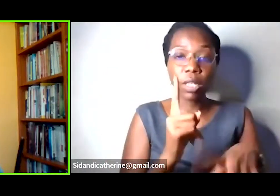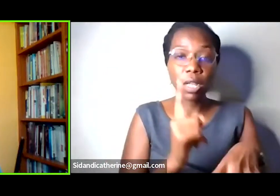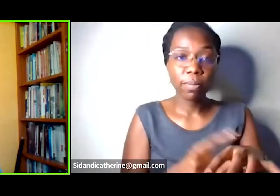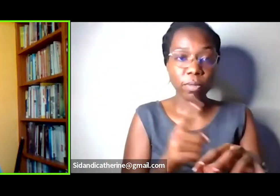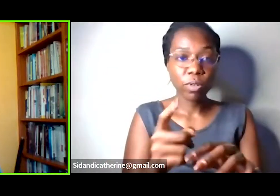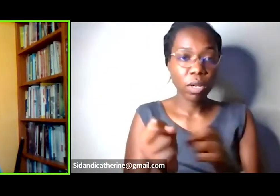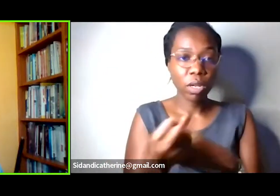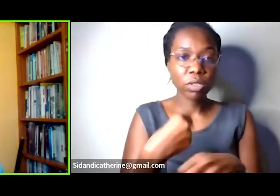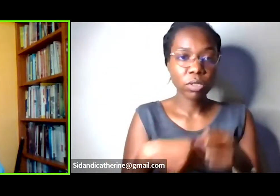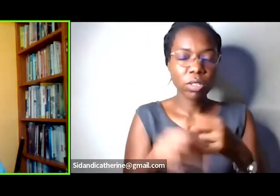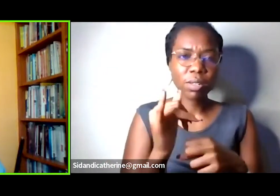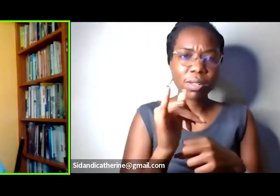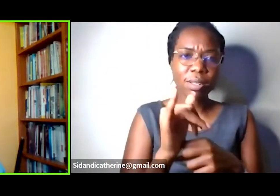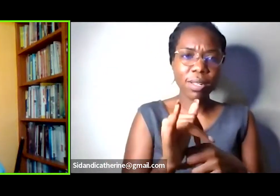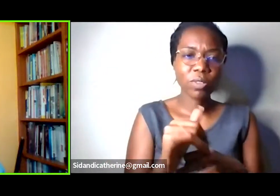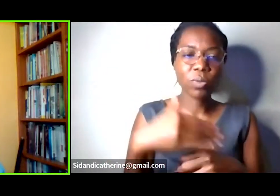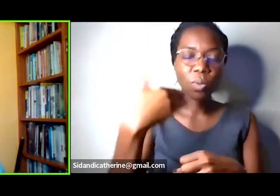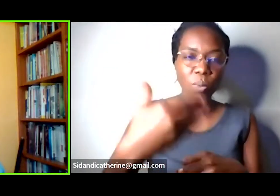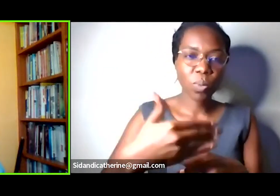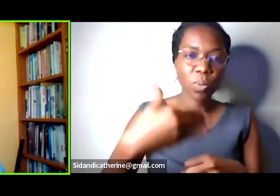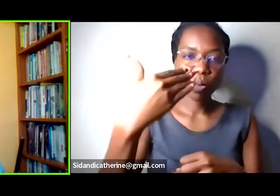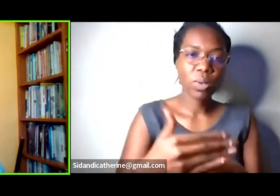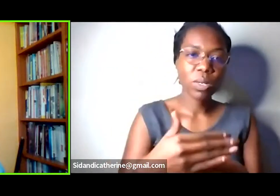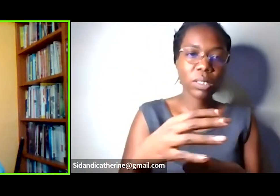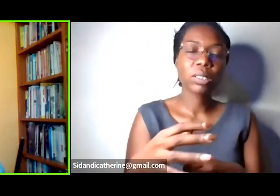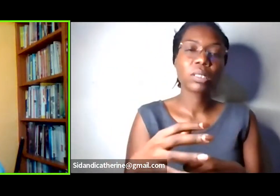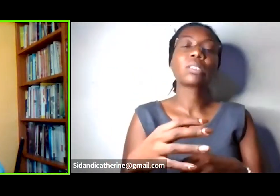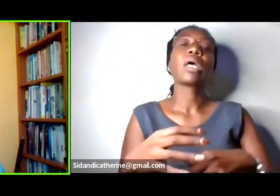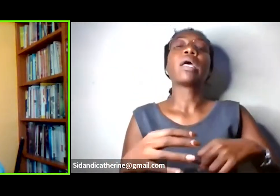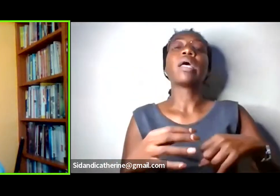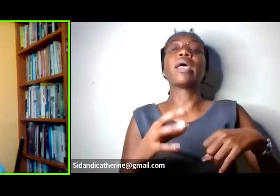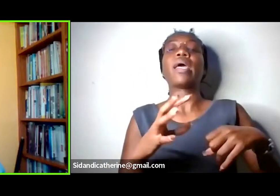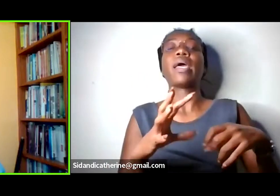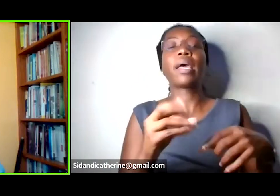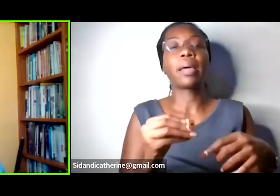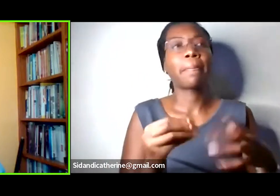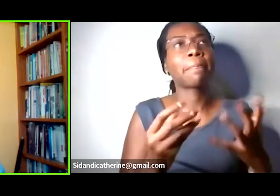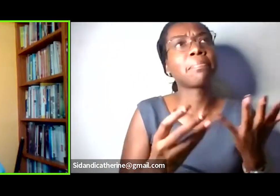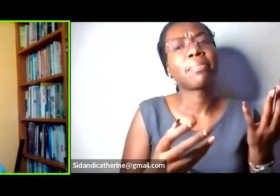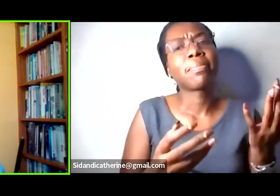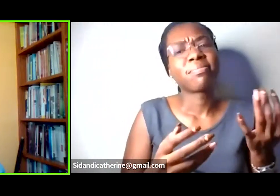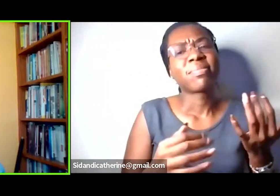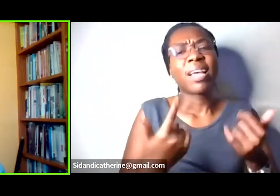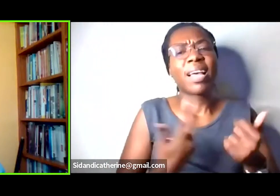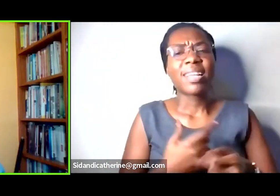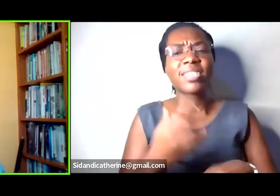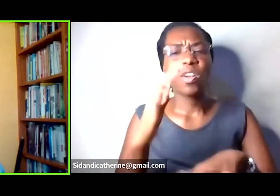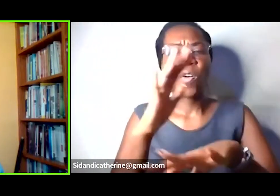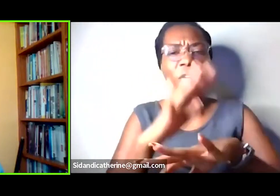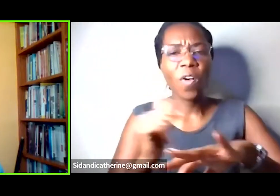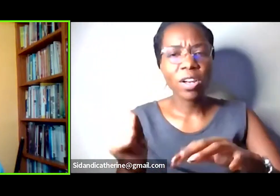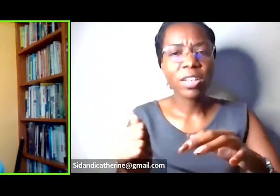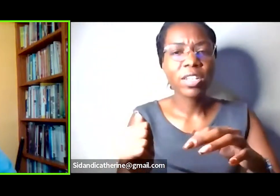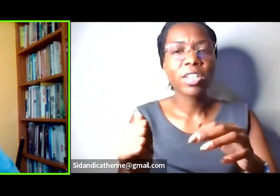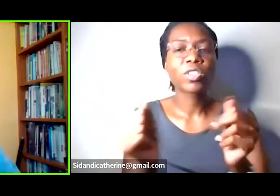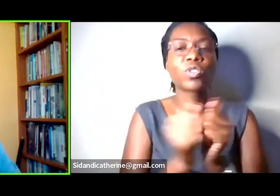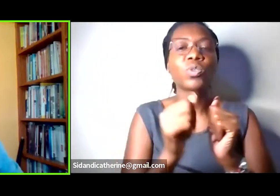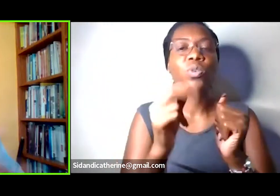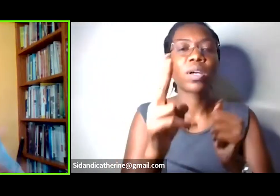and then also the other element, back to the doctor thing, how much do you pay when you go and consult a doctor? There's always a price